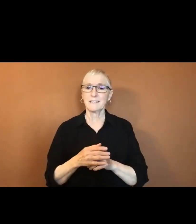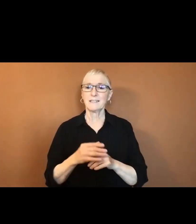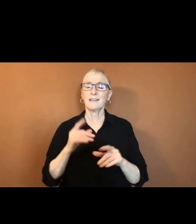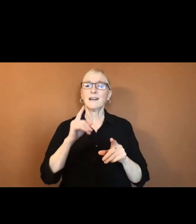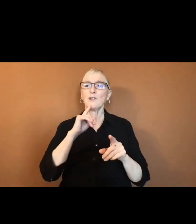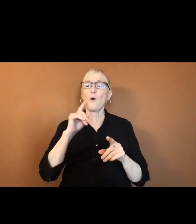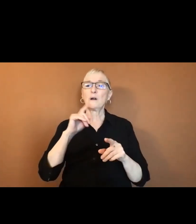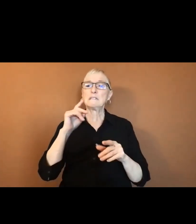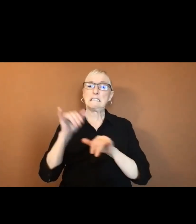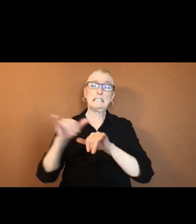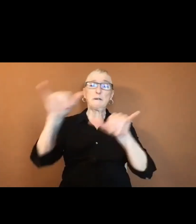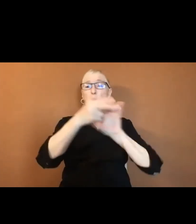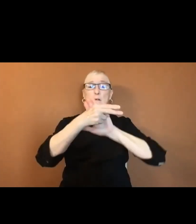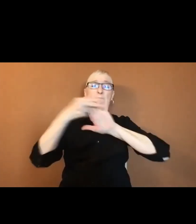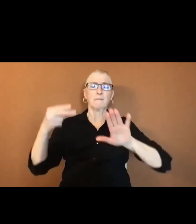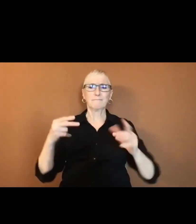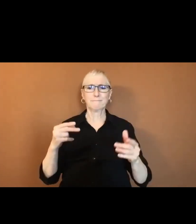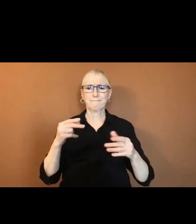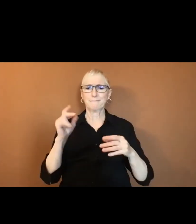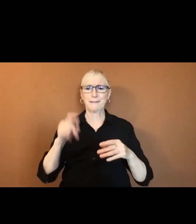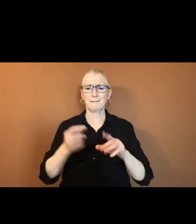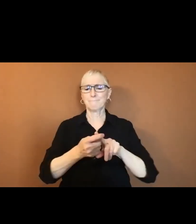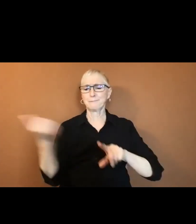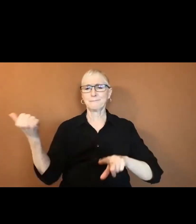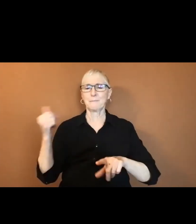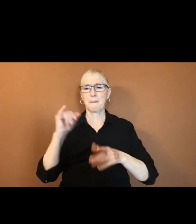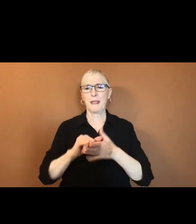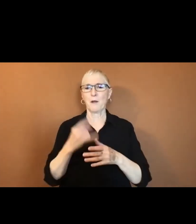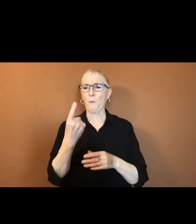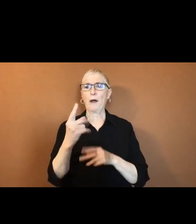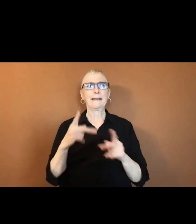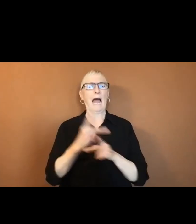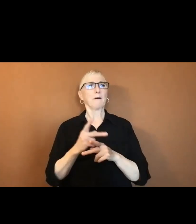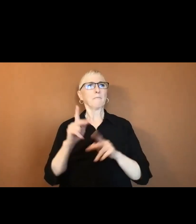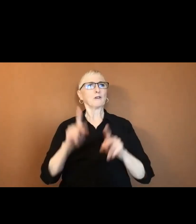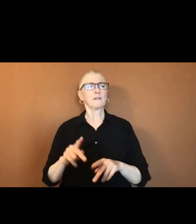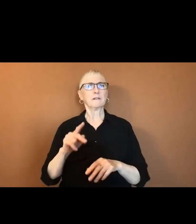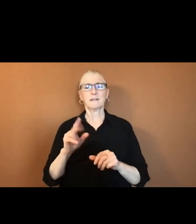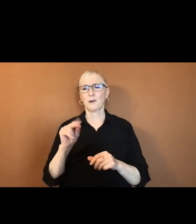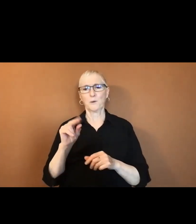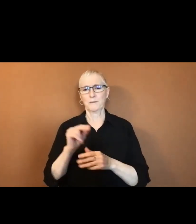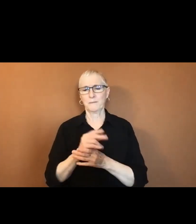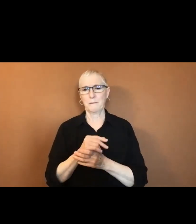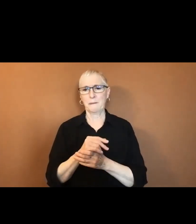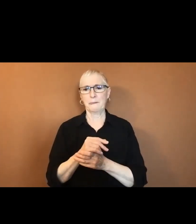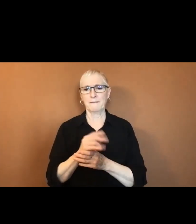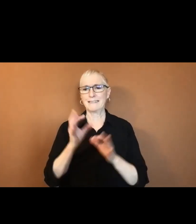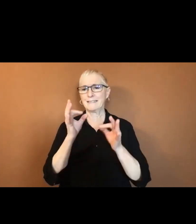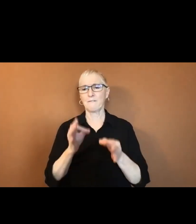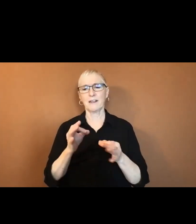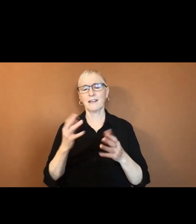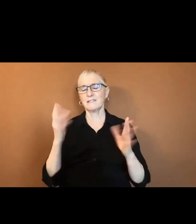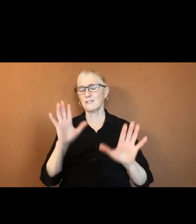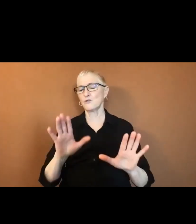stereotypes that there's, one way to approach science and one type of person who could do it. It's extraordinary,